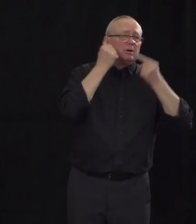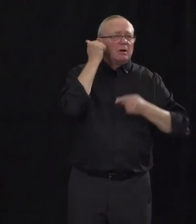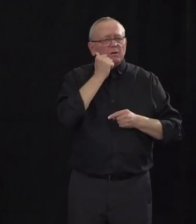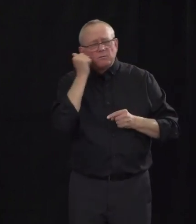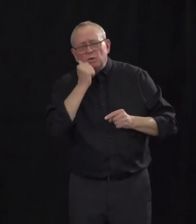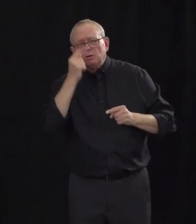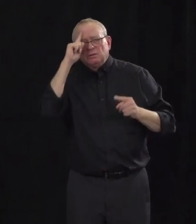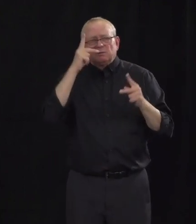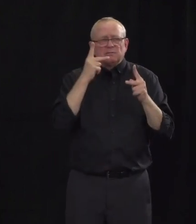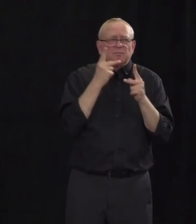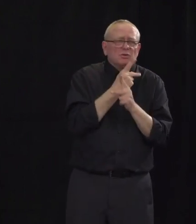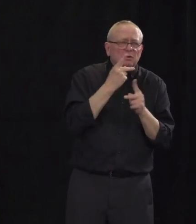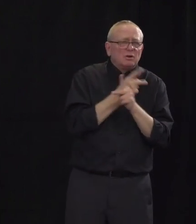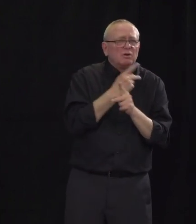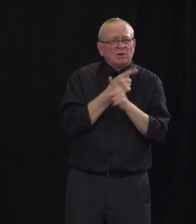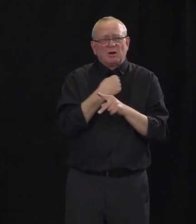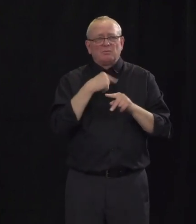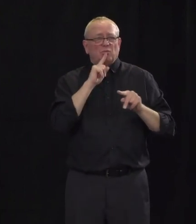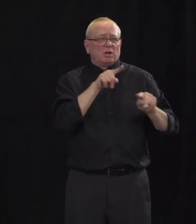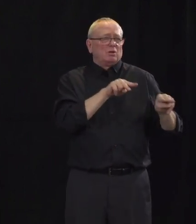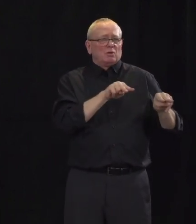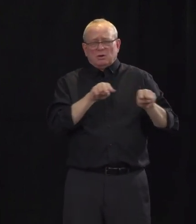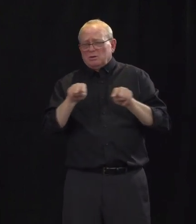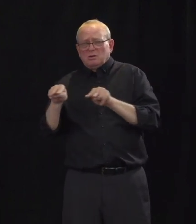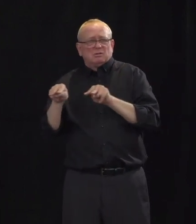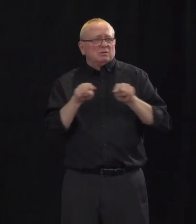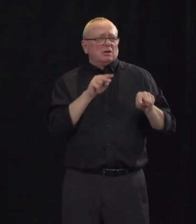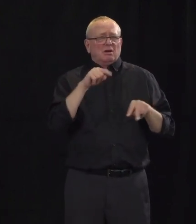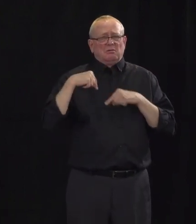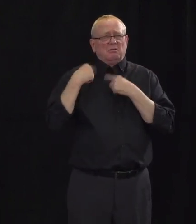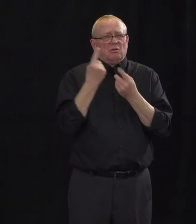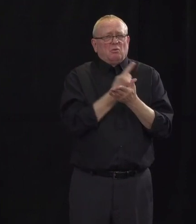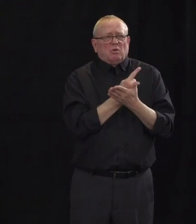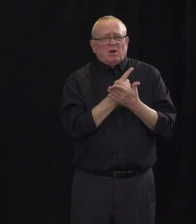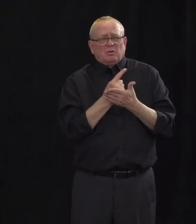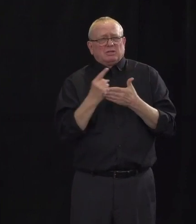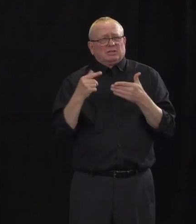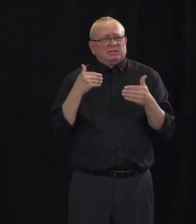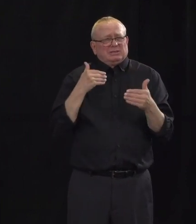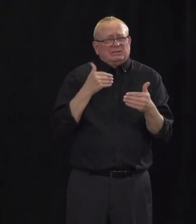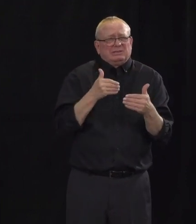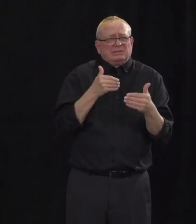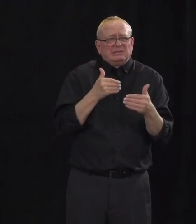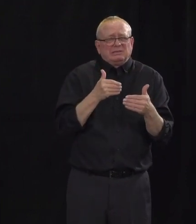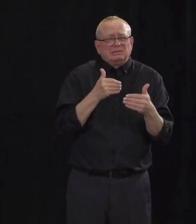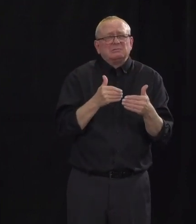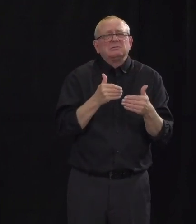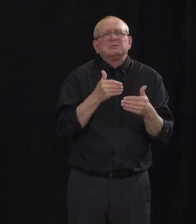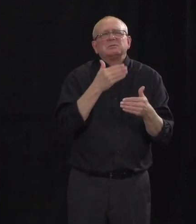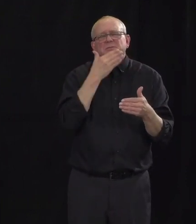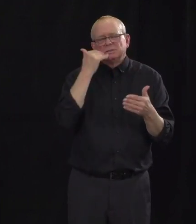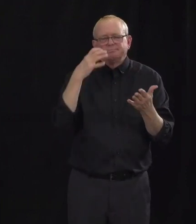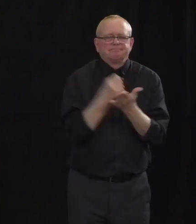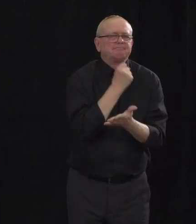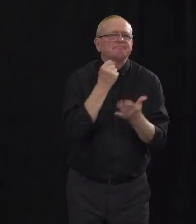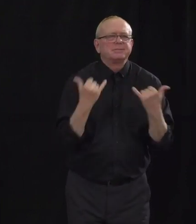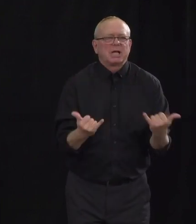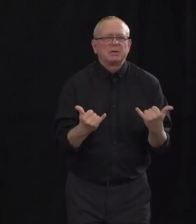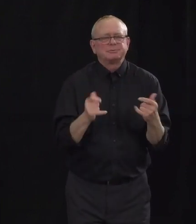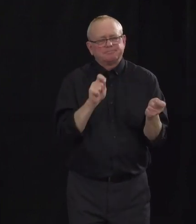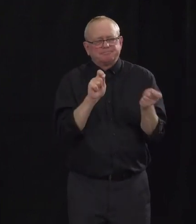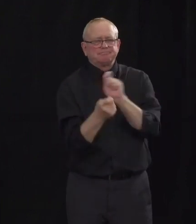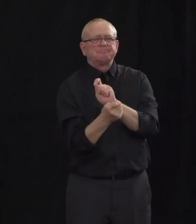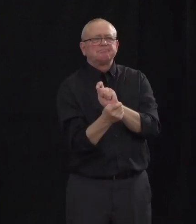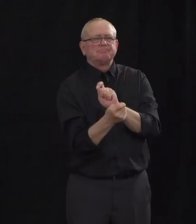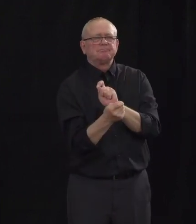this situation unfold and feeling that the time was coming nigh to take these steps that we needed to take, and then had the